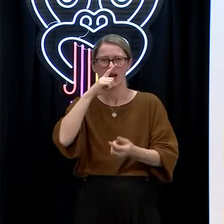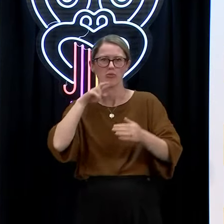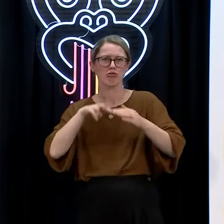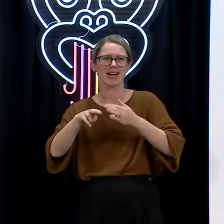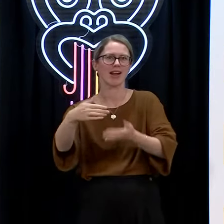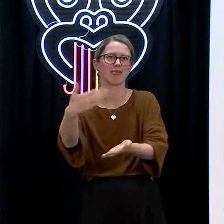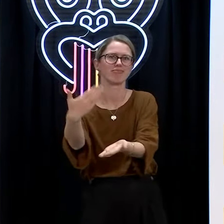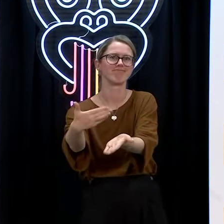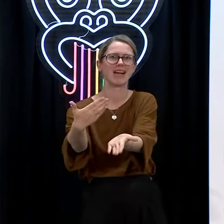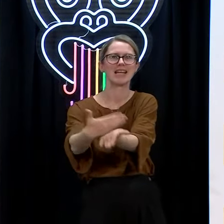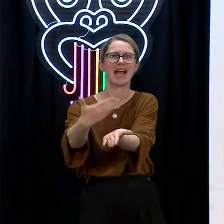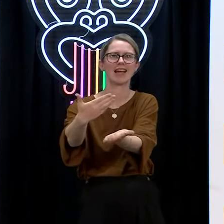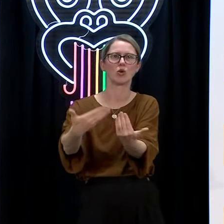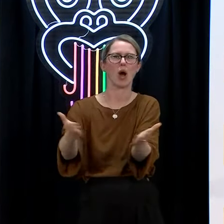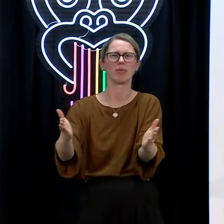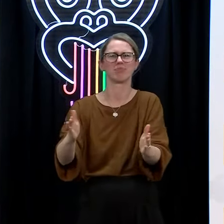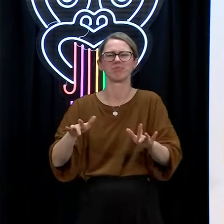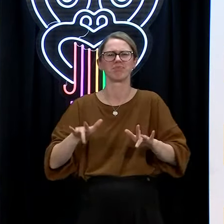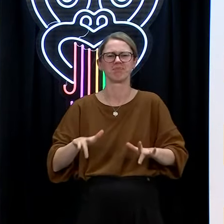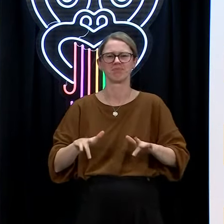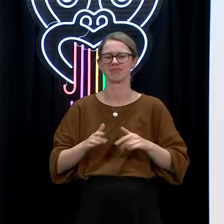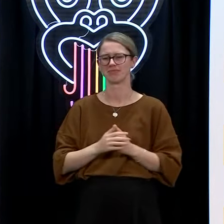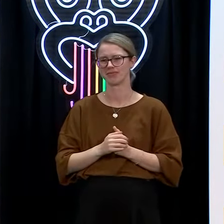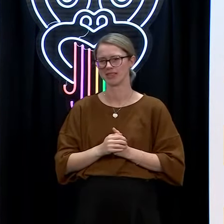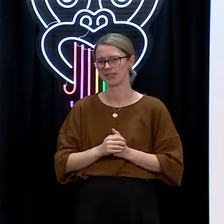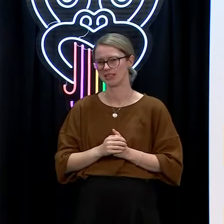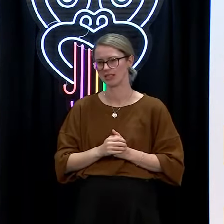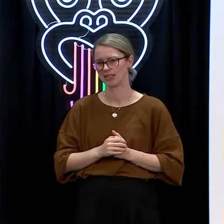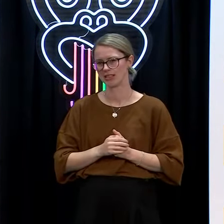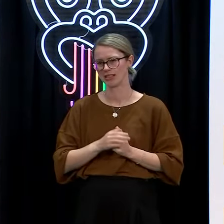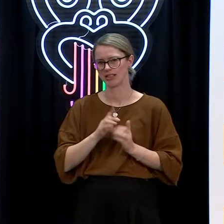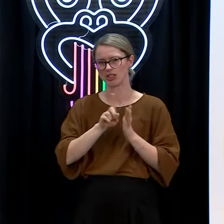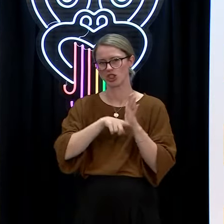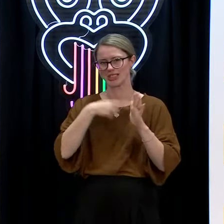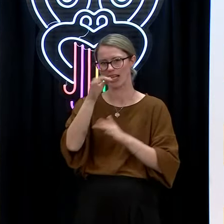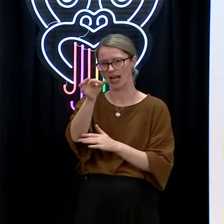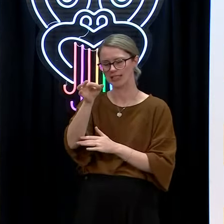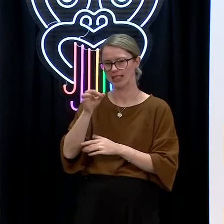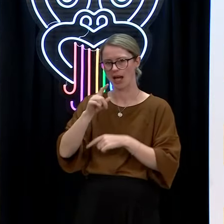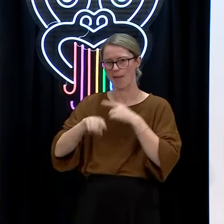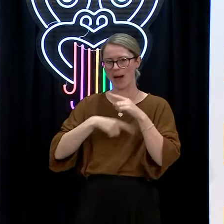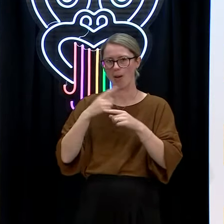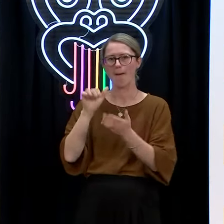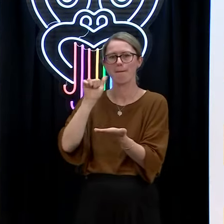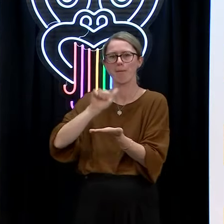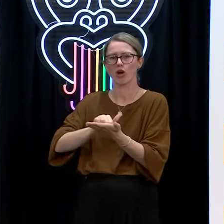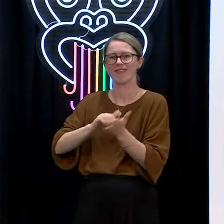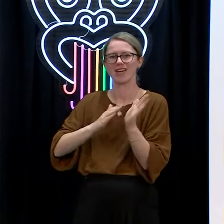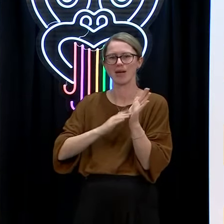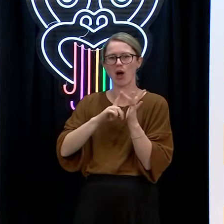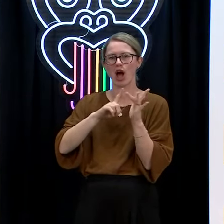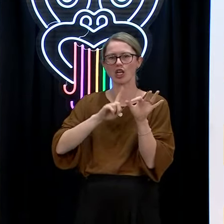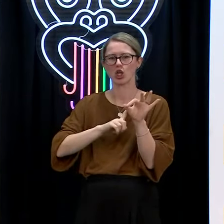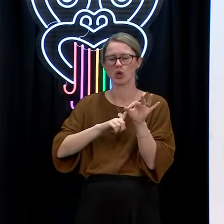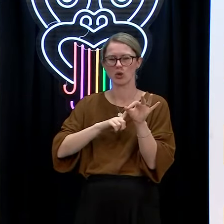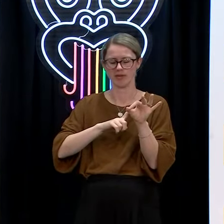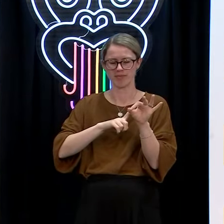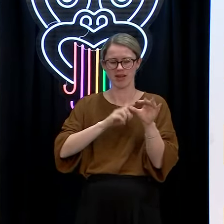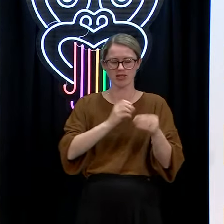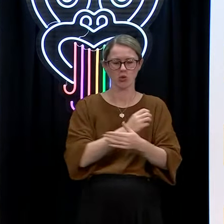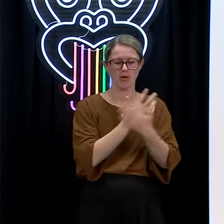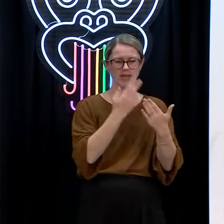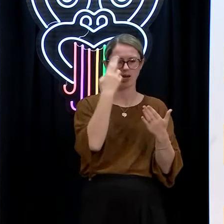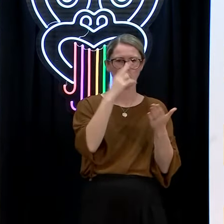around the bubble at this point. We have a couple of things to do with the lobby. How many people can fit in the lobby at one time